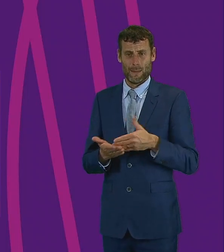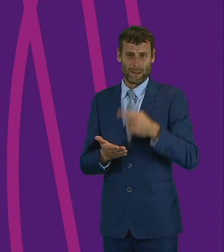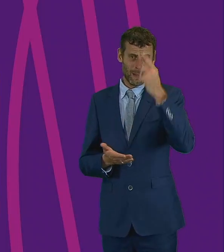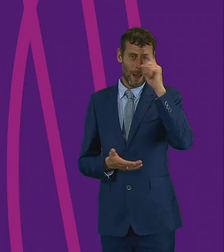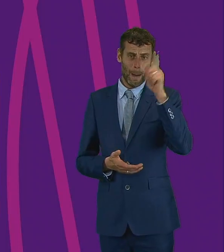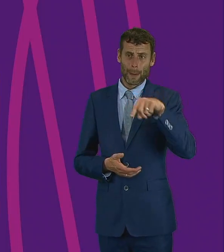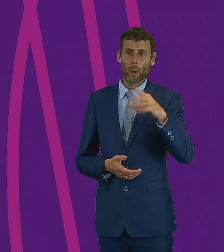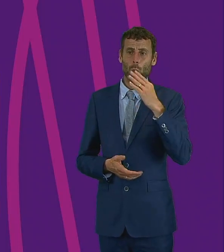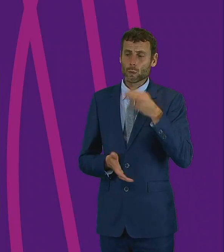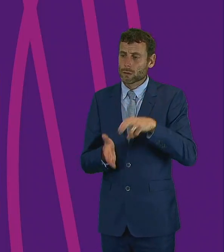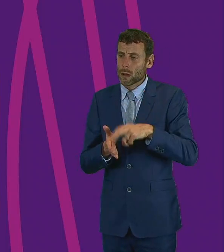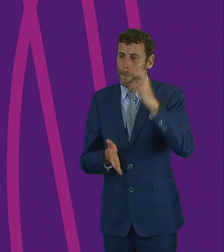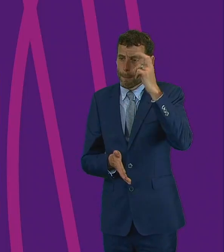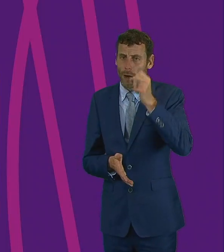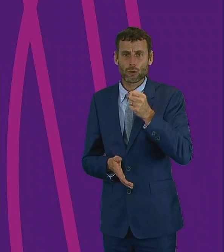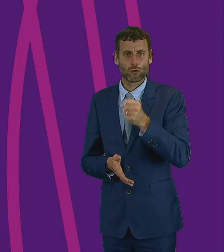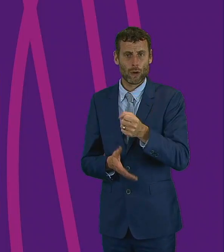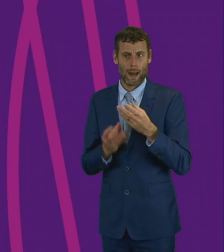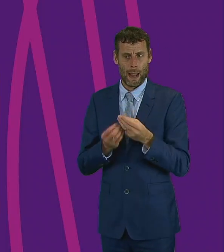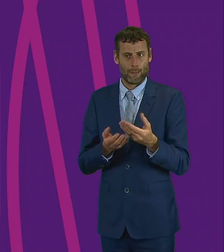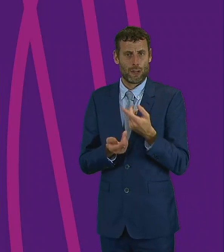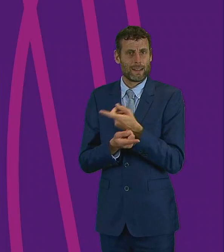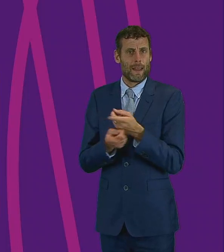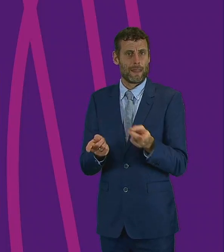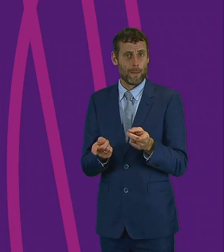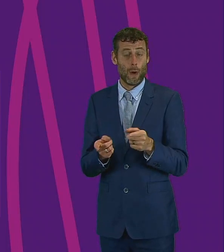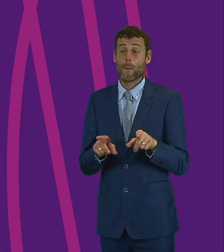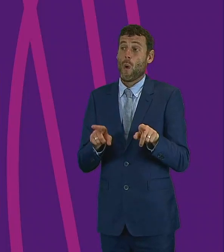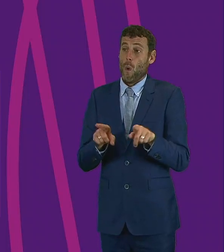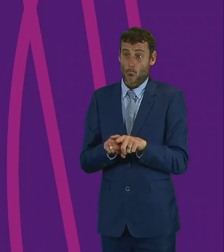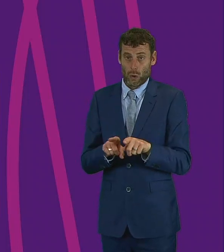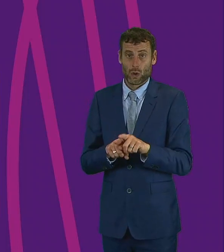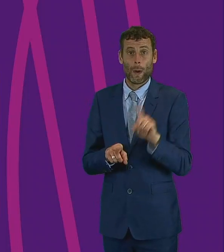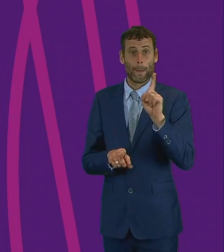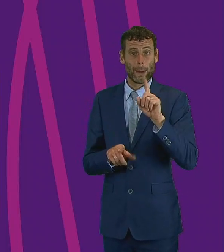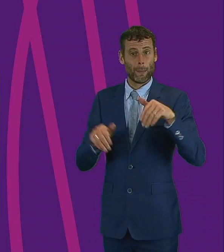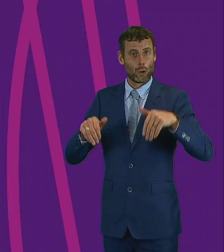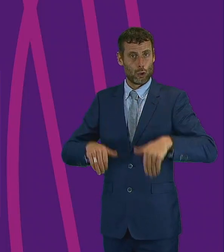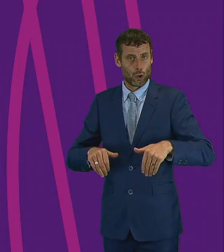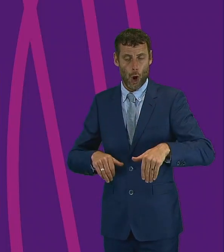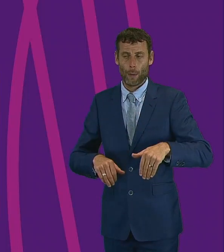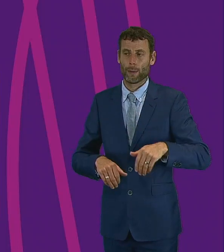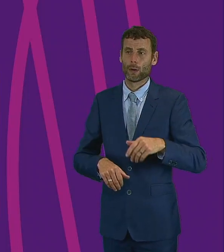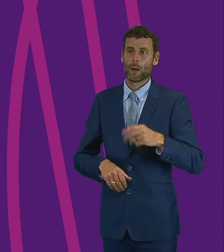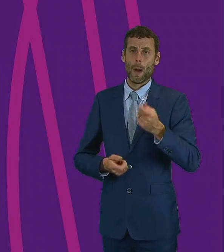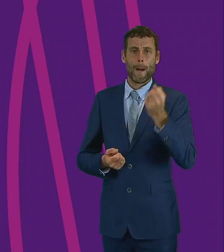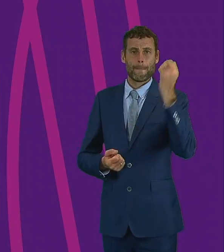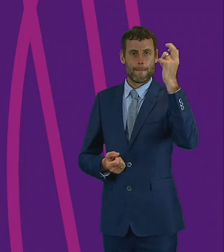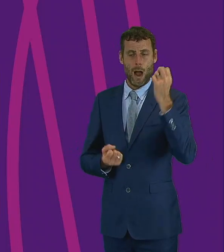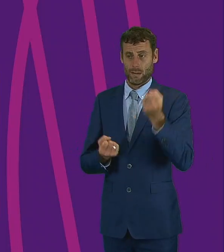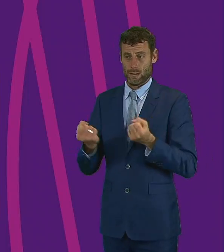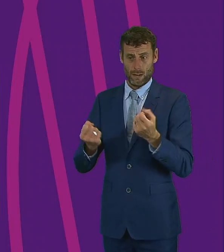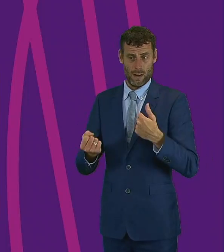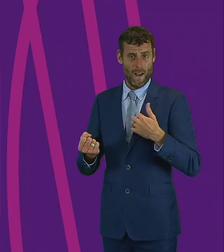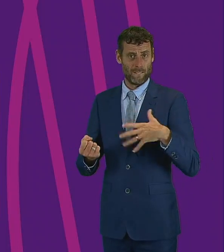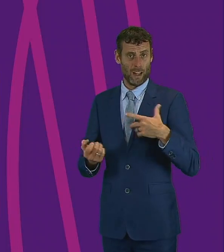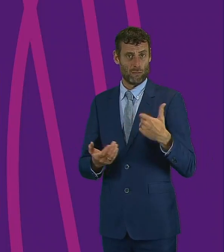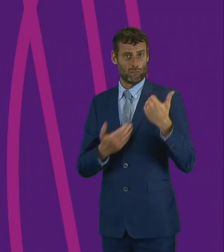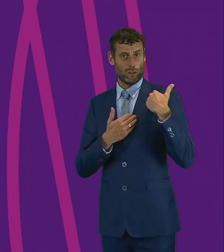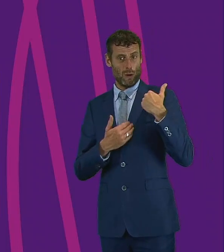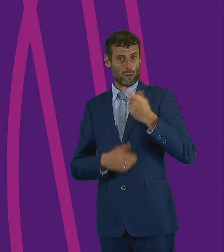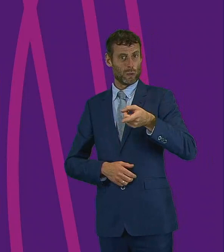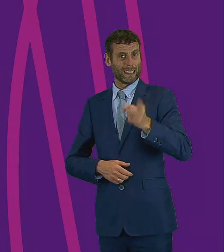release shop managers, shop assistants and bus drivers from the pressure that's sometimes put upon them to do something. First